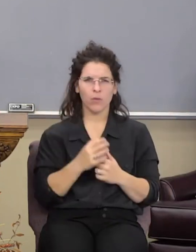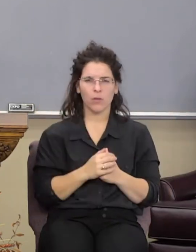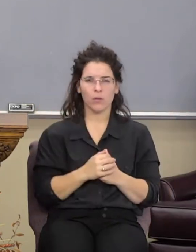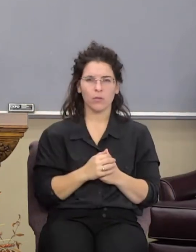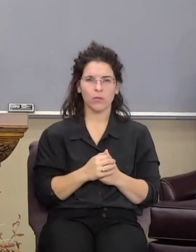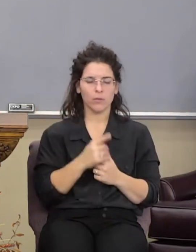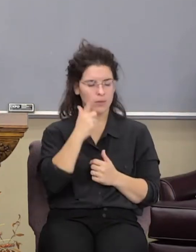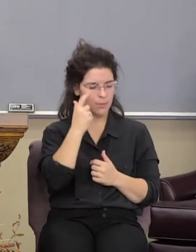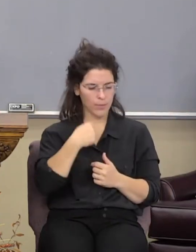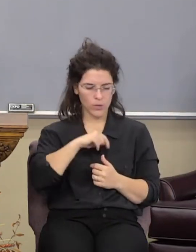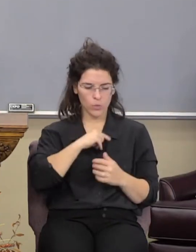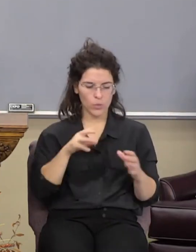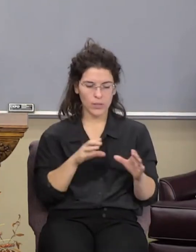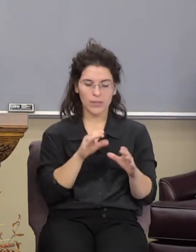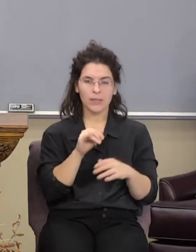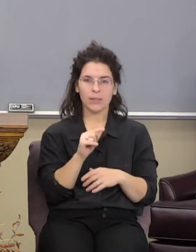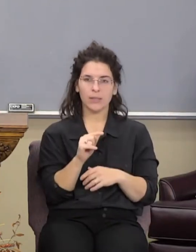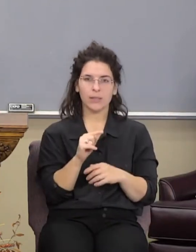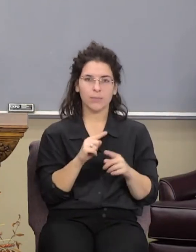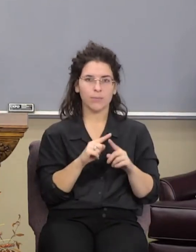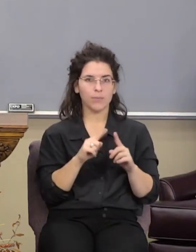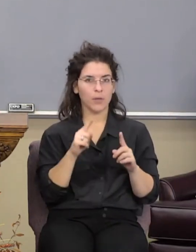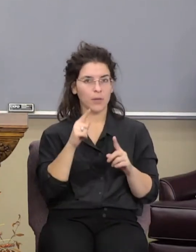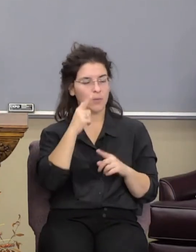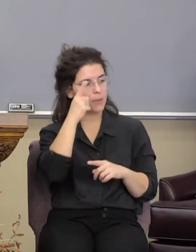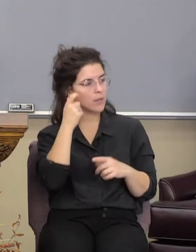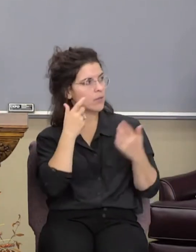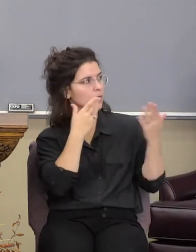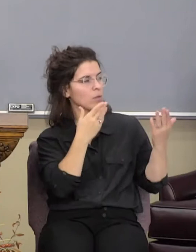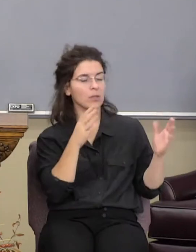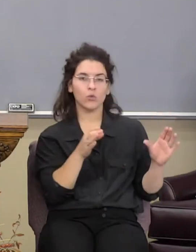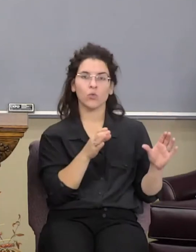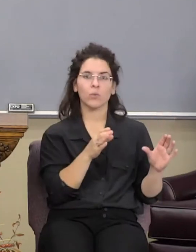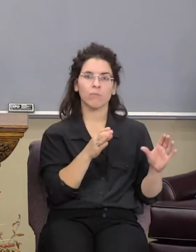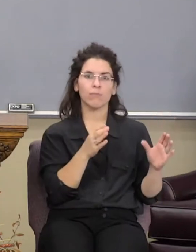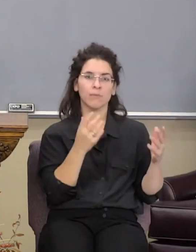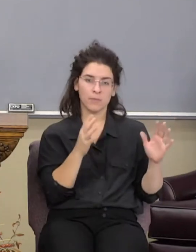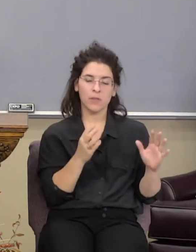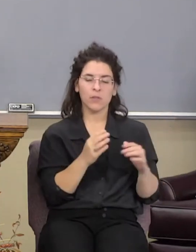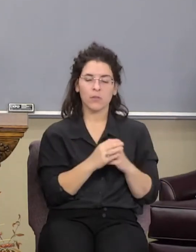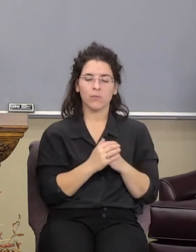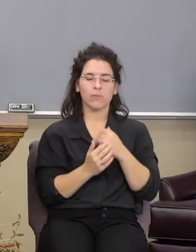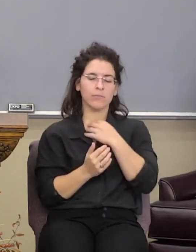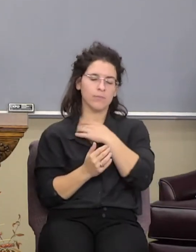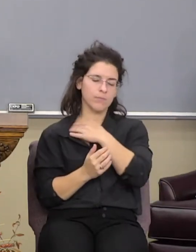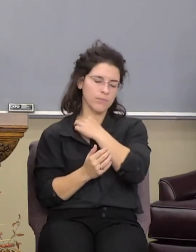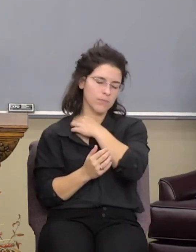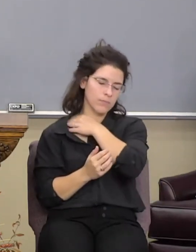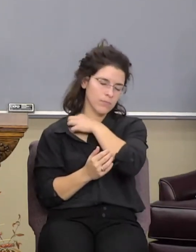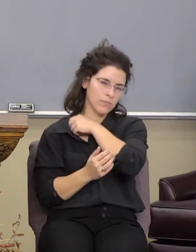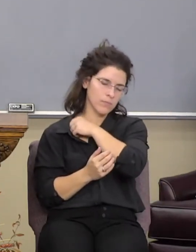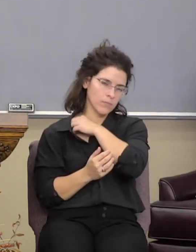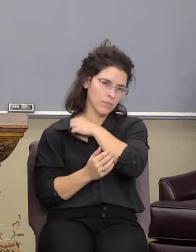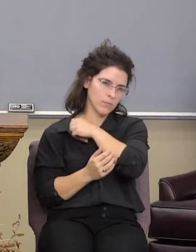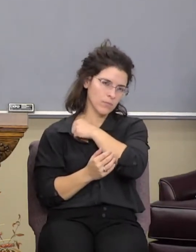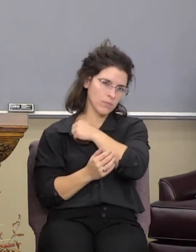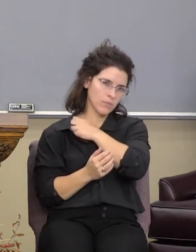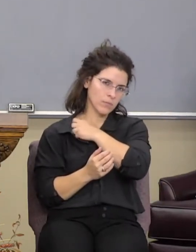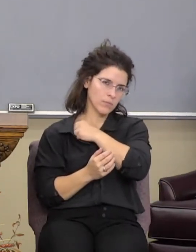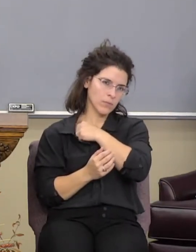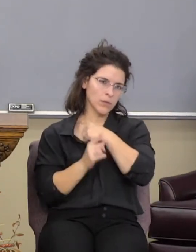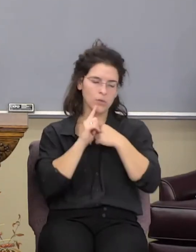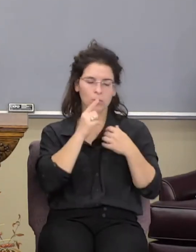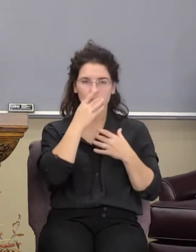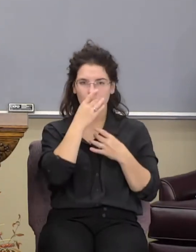Not because we did it, because of what he's doing and what he's done. So that's an interesting study. Now, we're not going to go